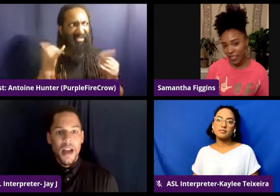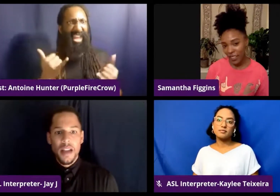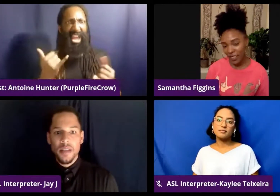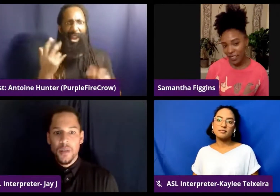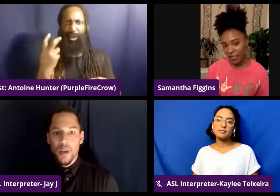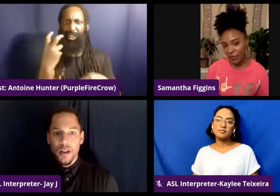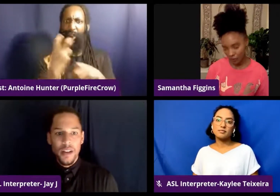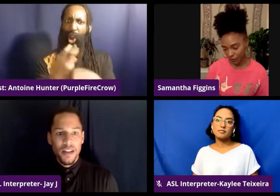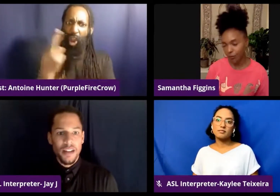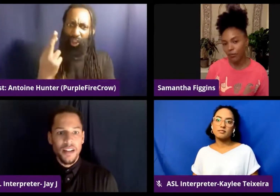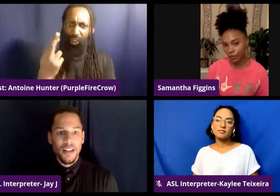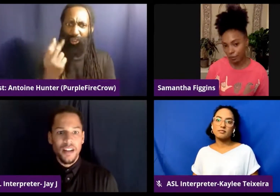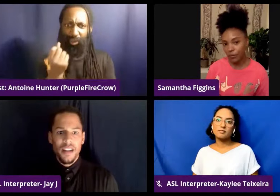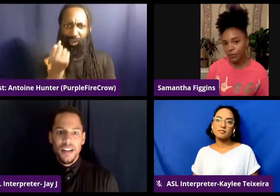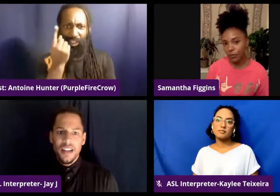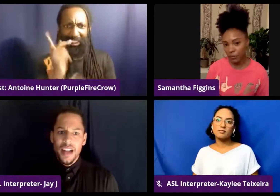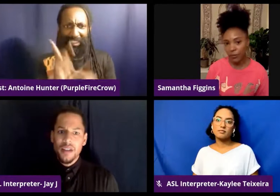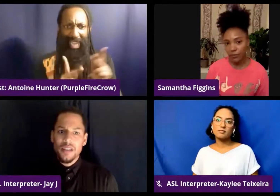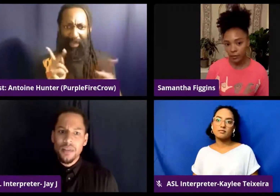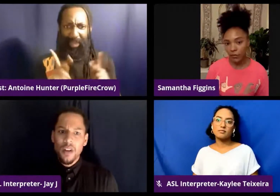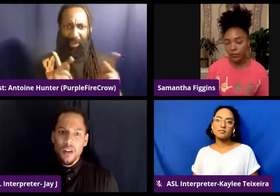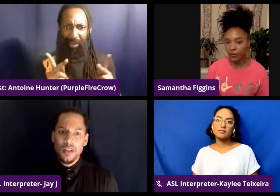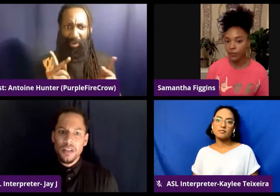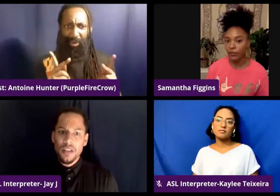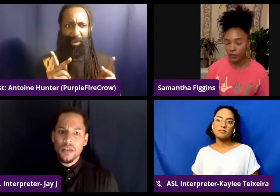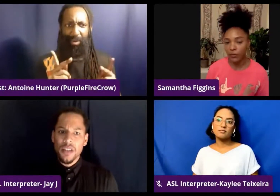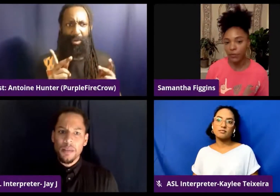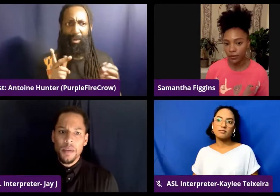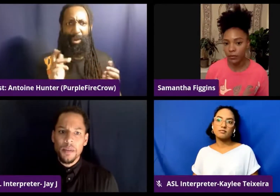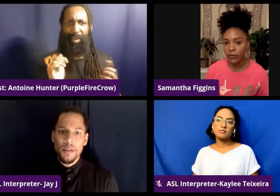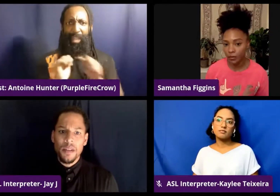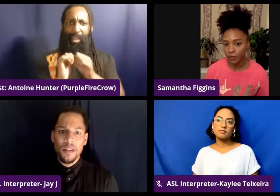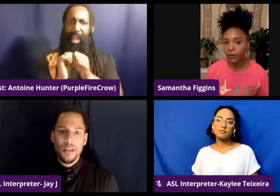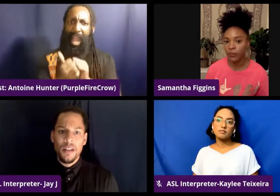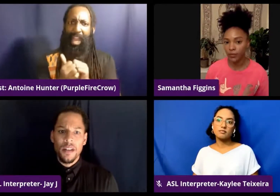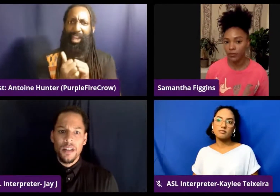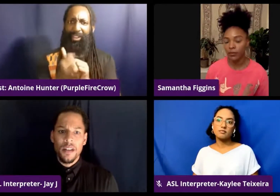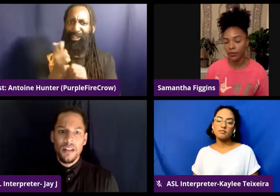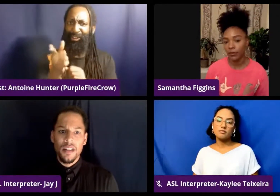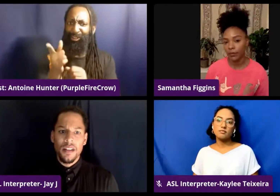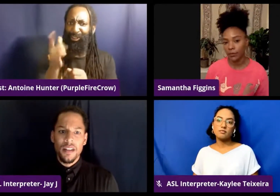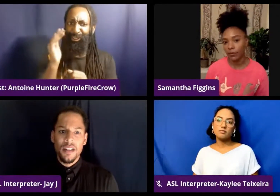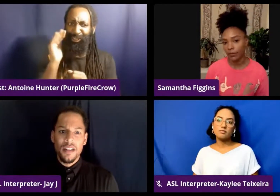happened, mask wearing. Now it's even harder to understand people.